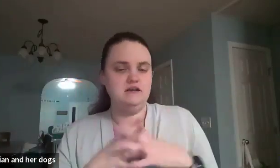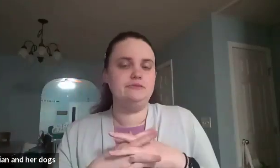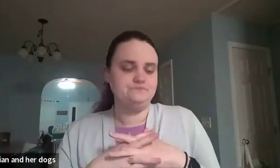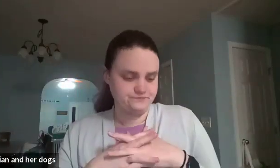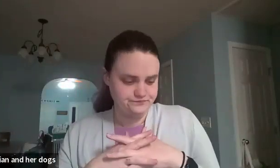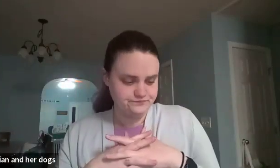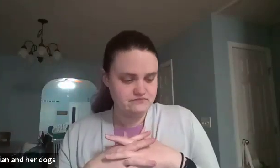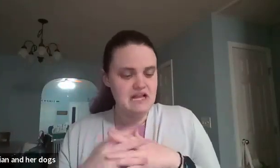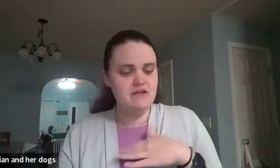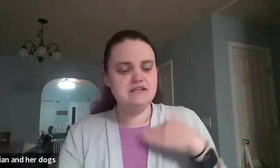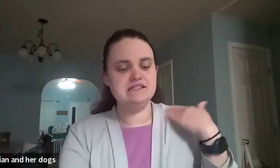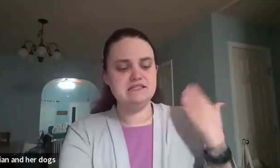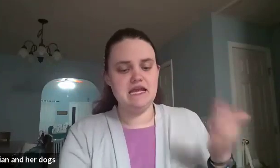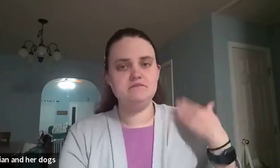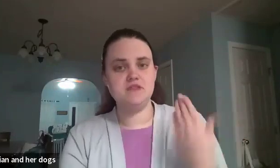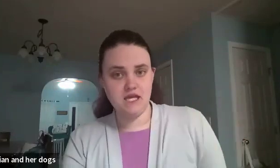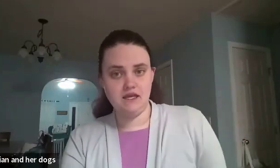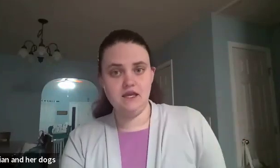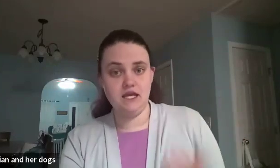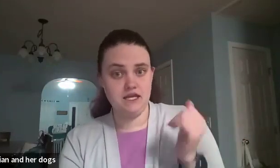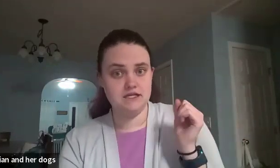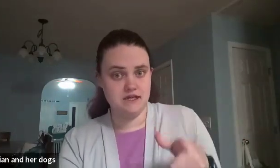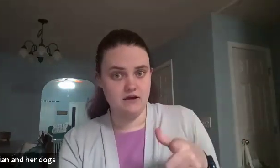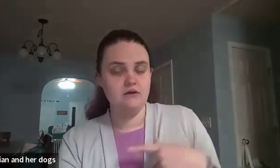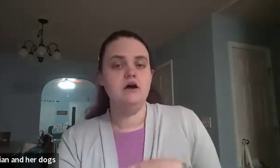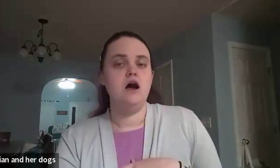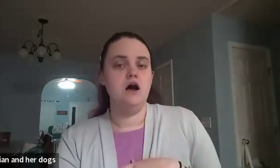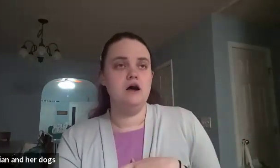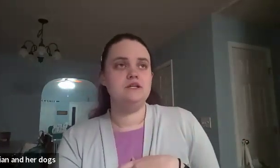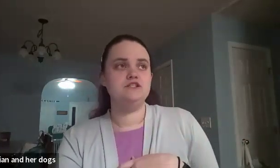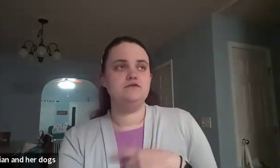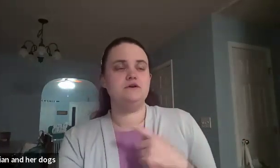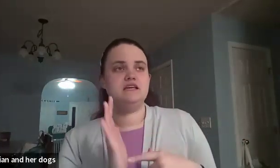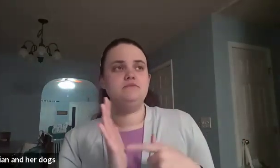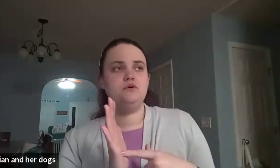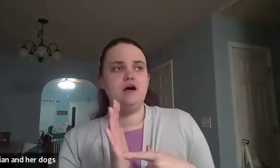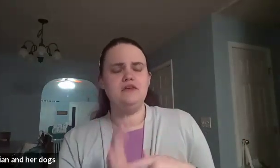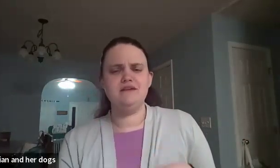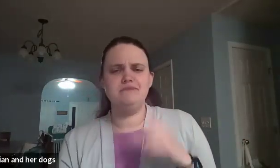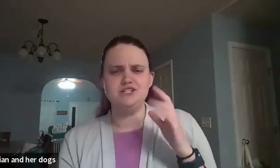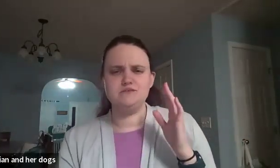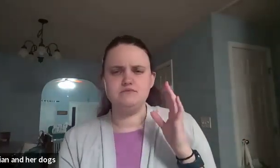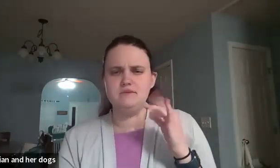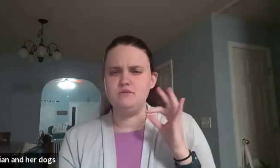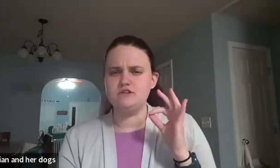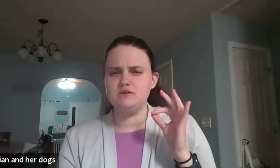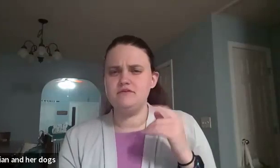of deal. And that is the same thing in ASL. And so, for example, I think I mentioned this maybe when we talk about